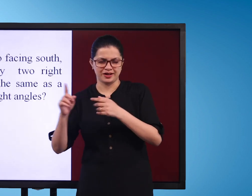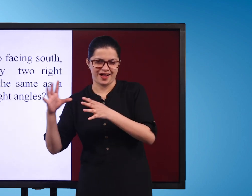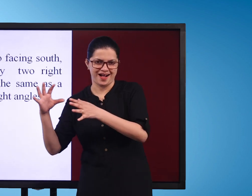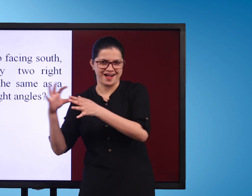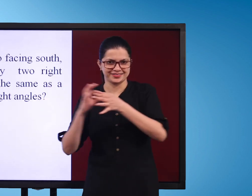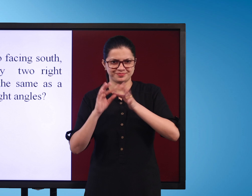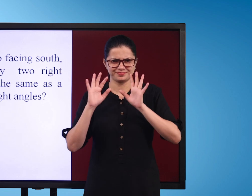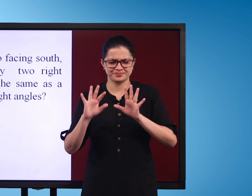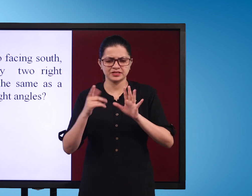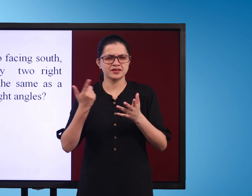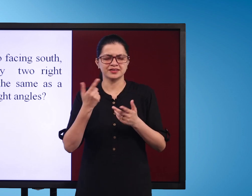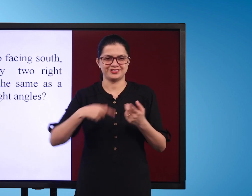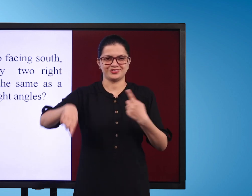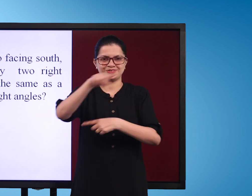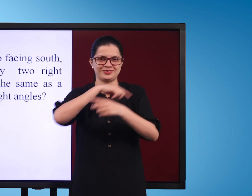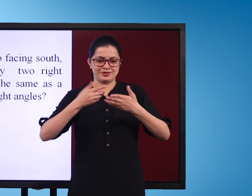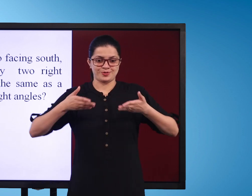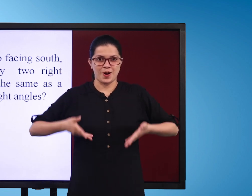From facing north to facing south,